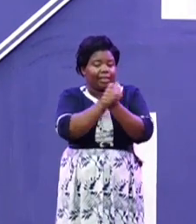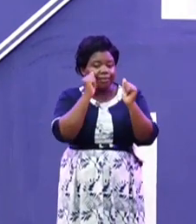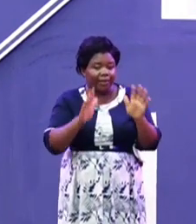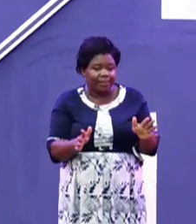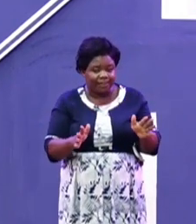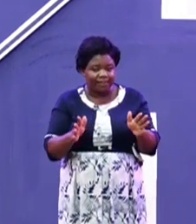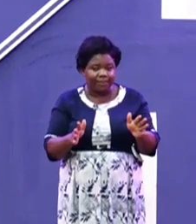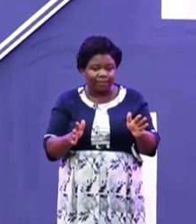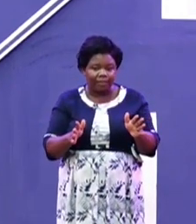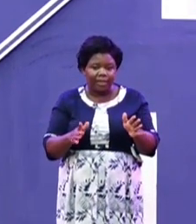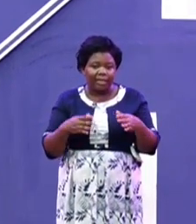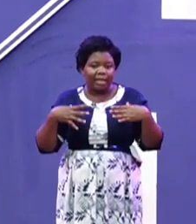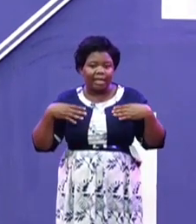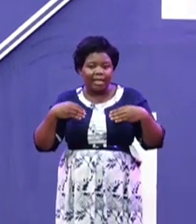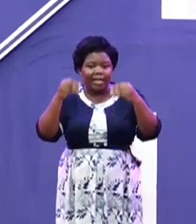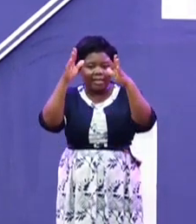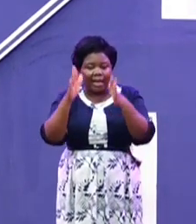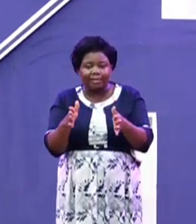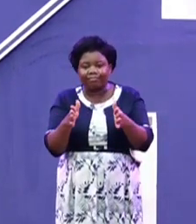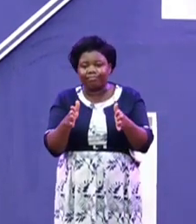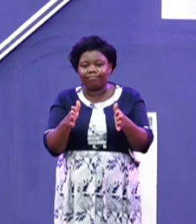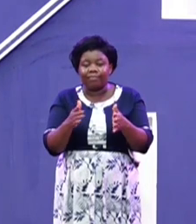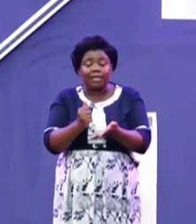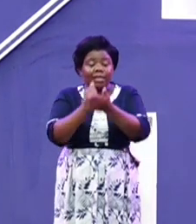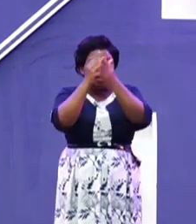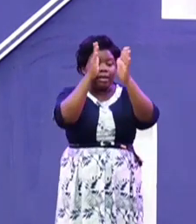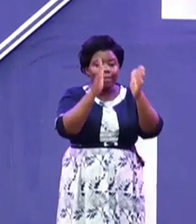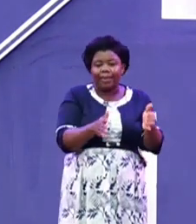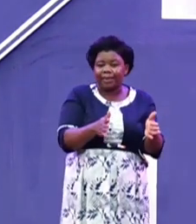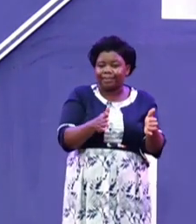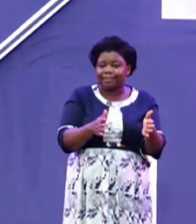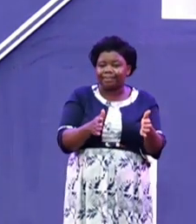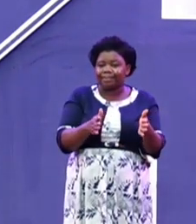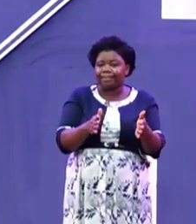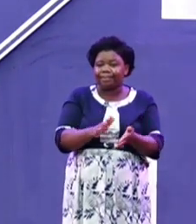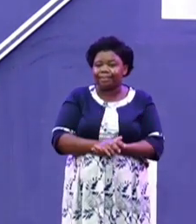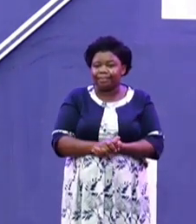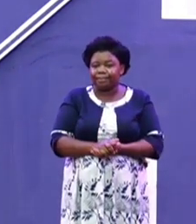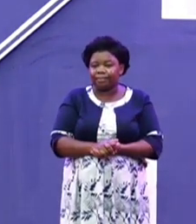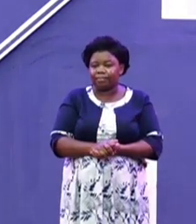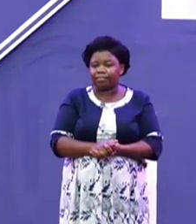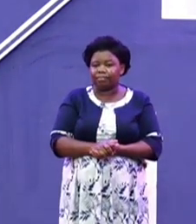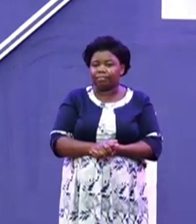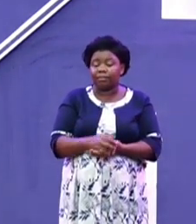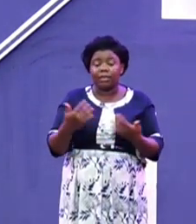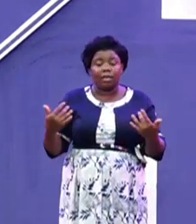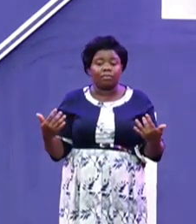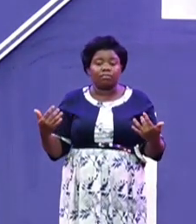His savior. Muwonya. A healer. Muyambi we. His helper.